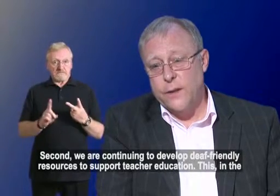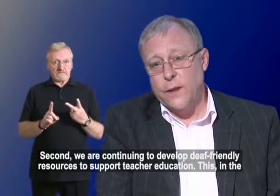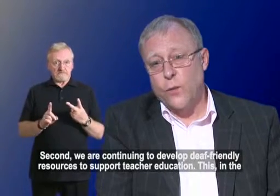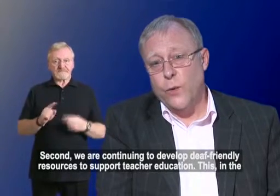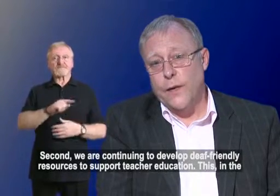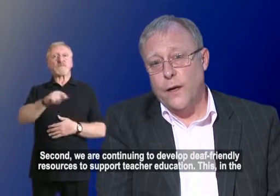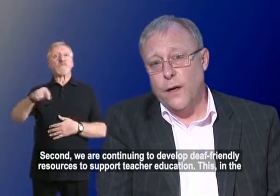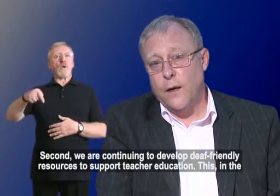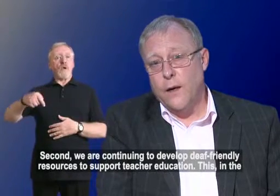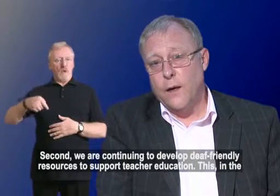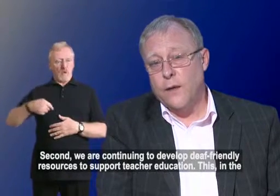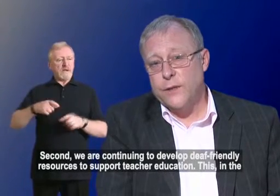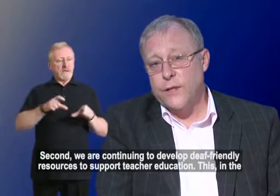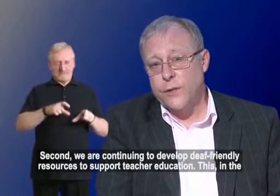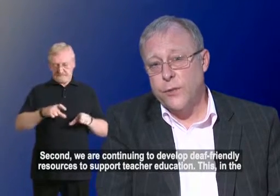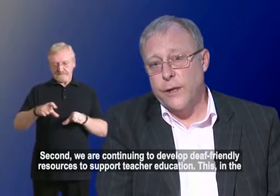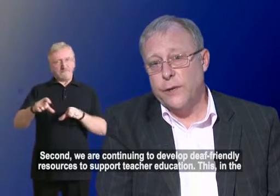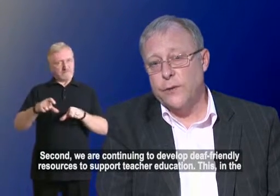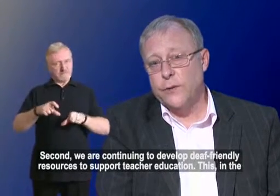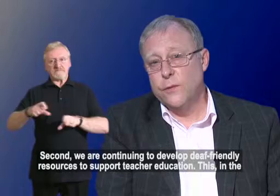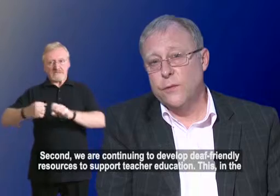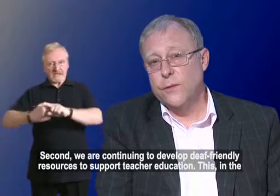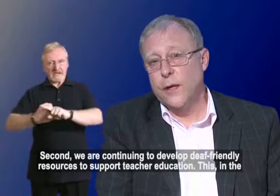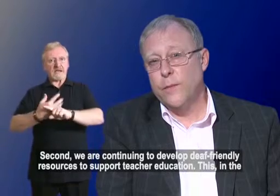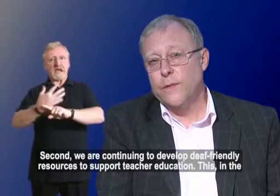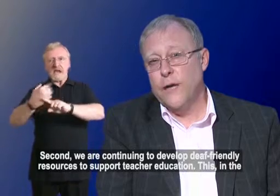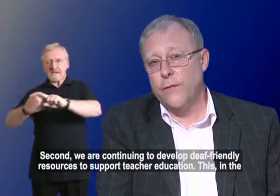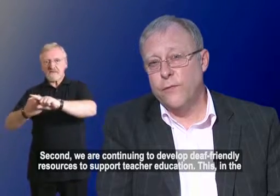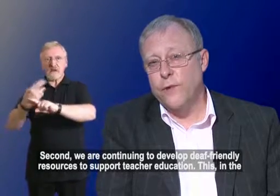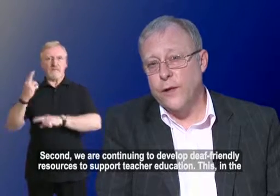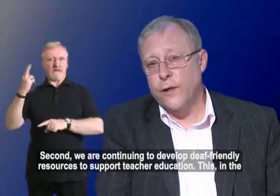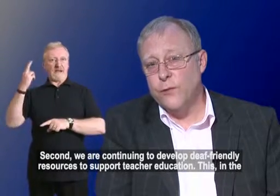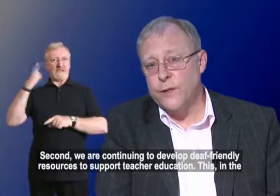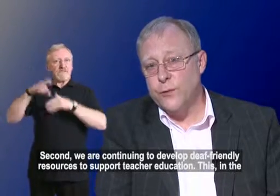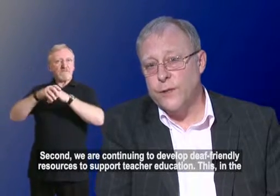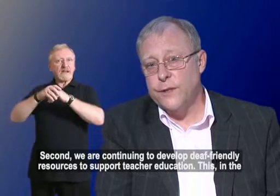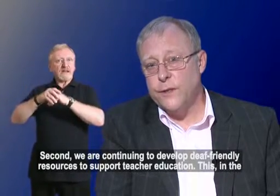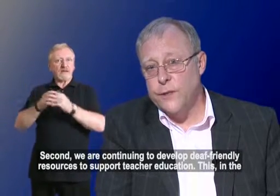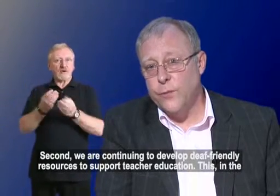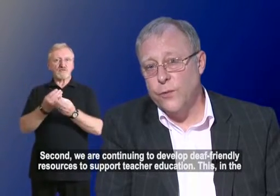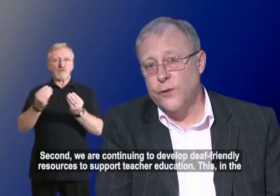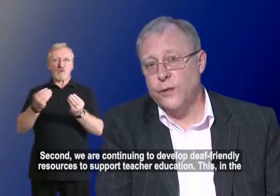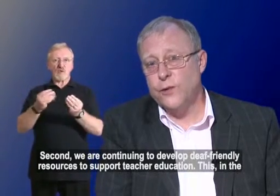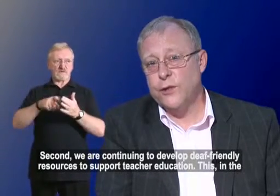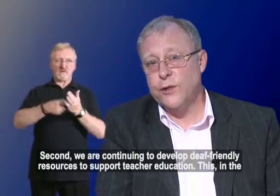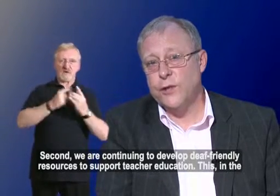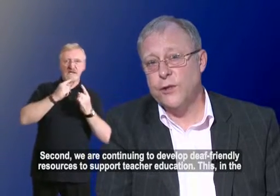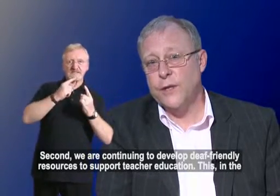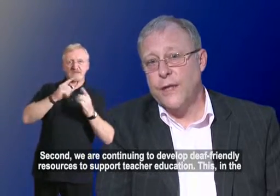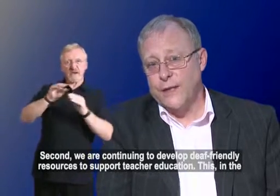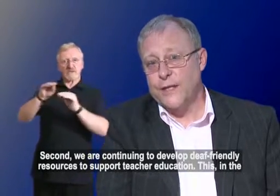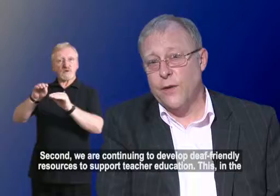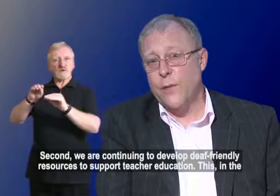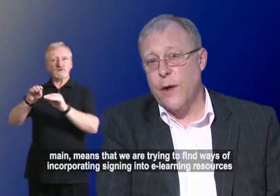Second, we are continuing to develop deaf-friendly resources to support teacher